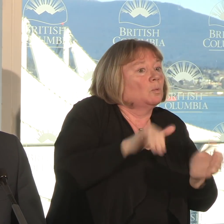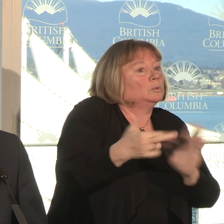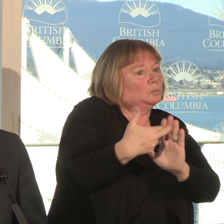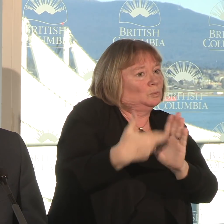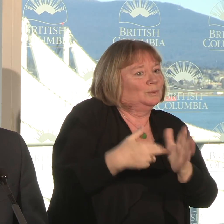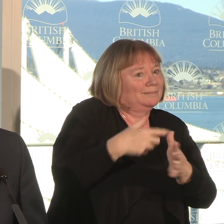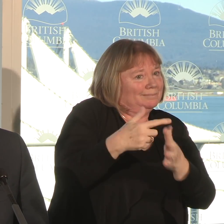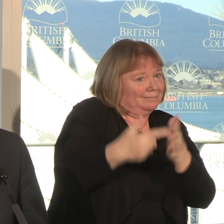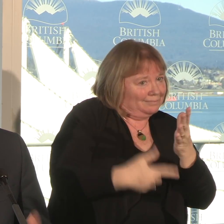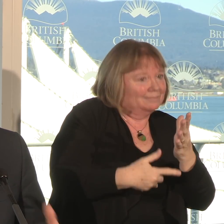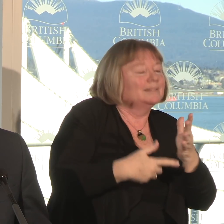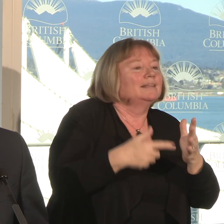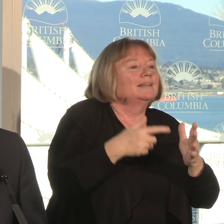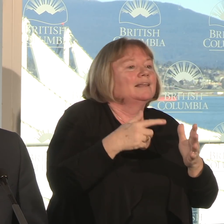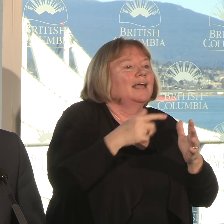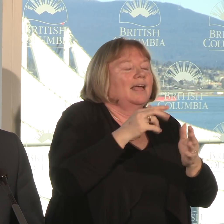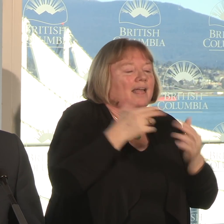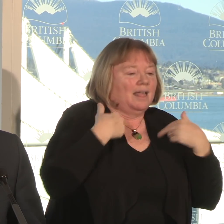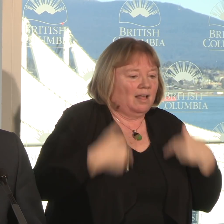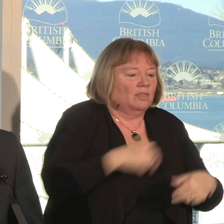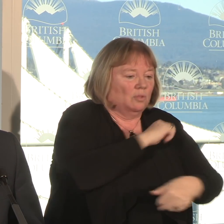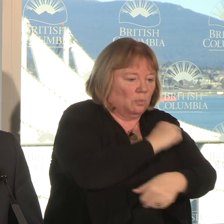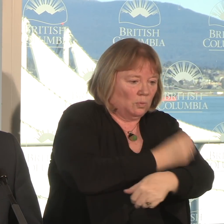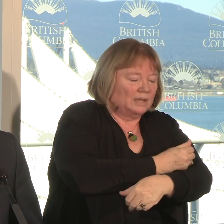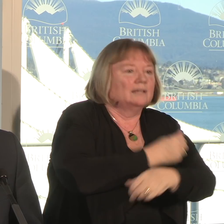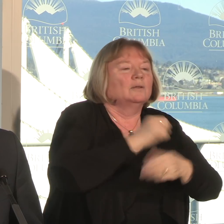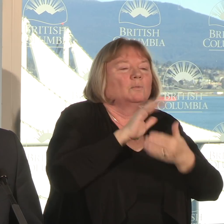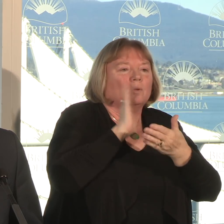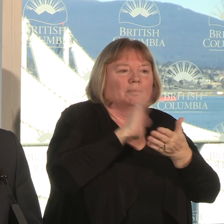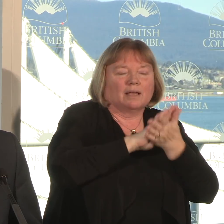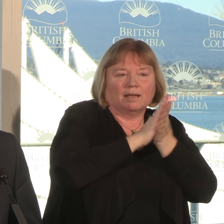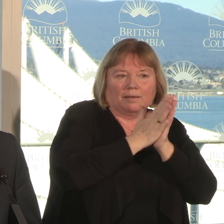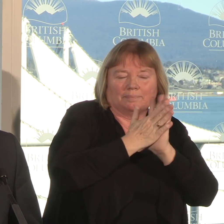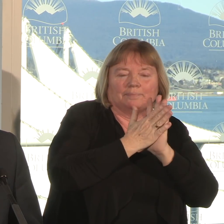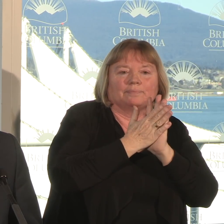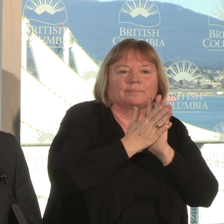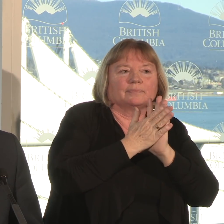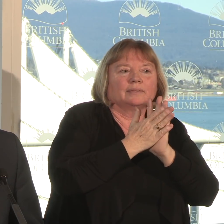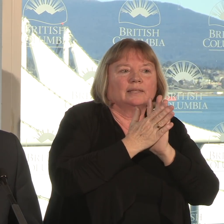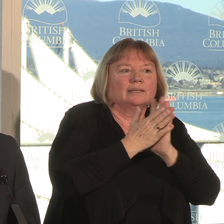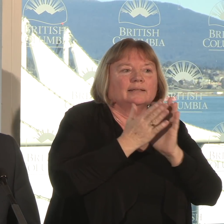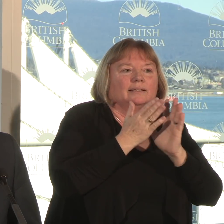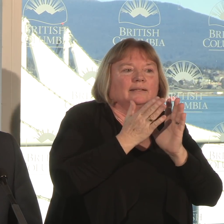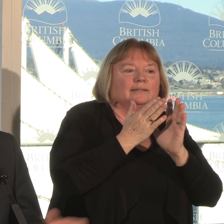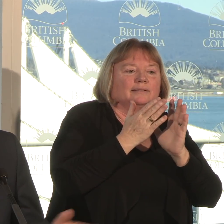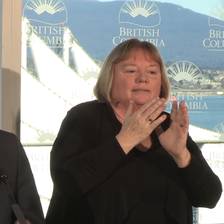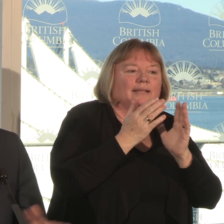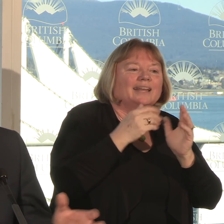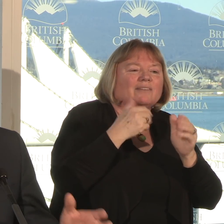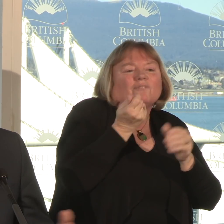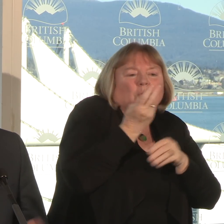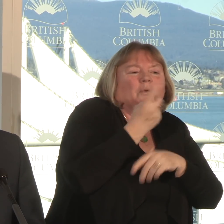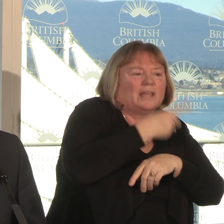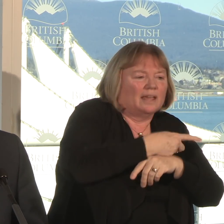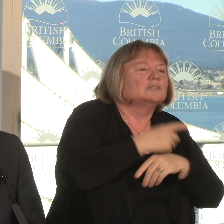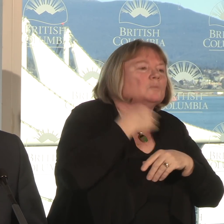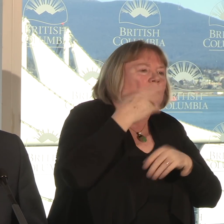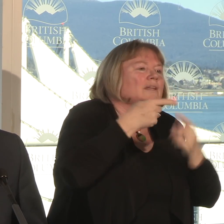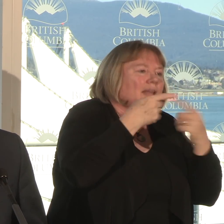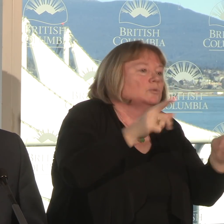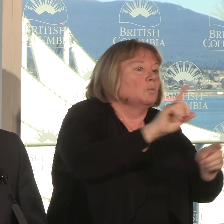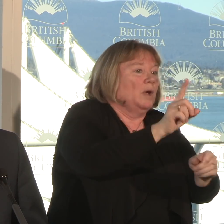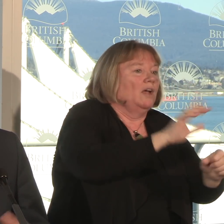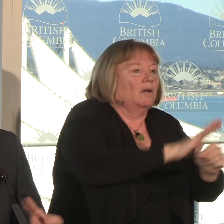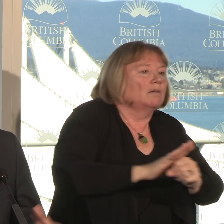mind in health authorities, and health authorities in the coming day and days will be announcing locations